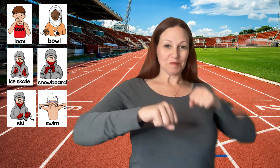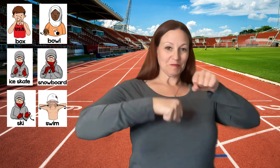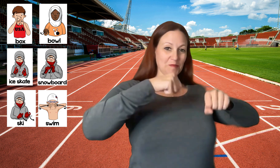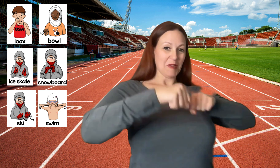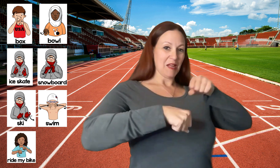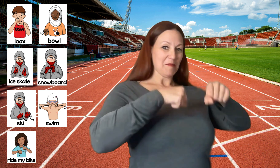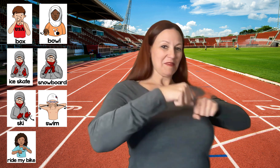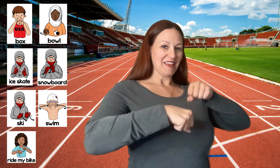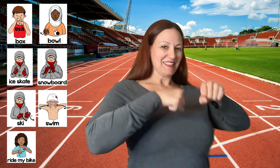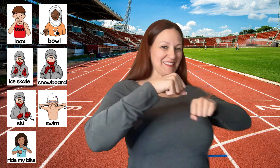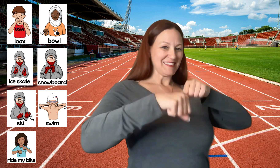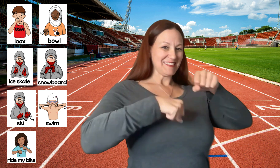ride my bike.